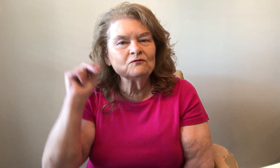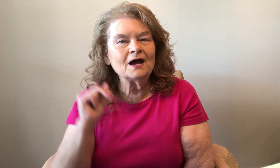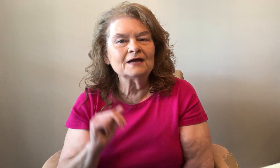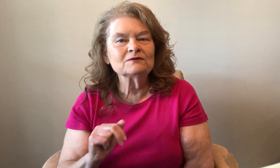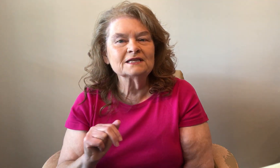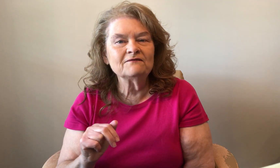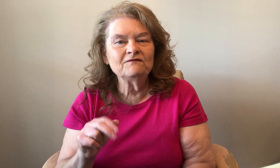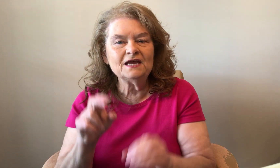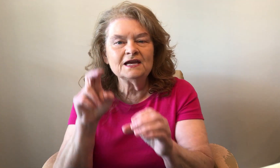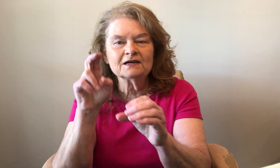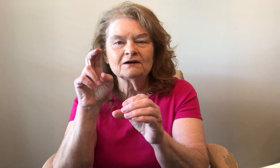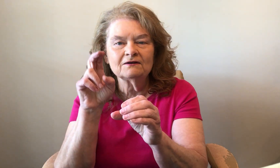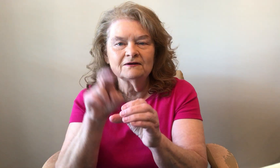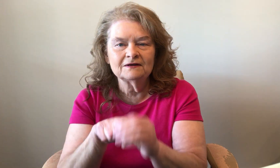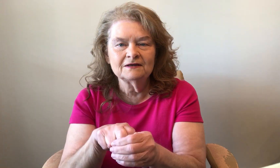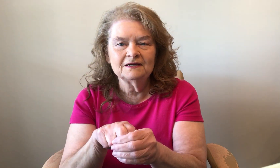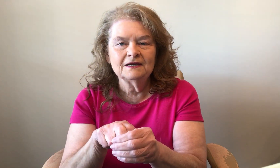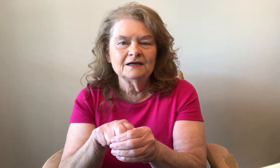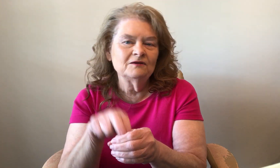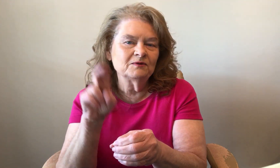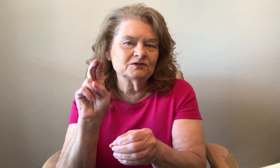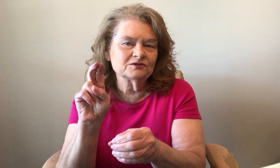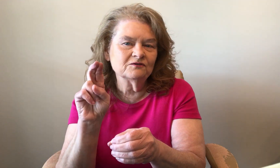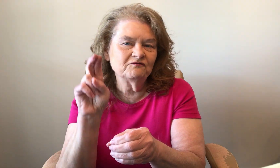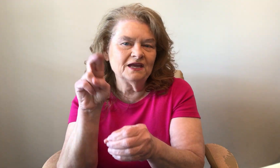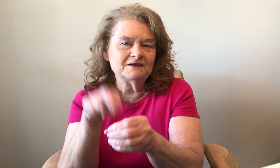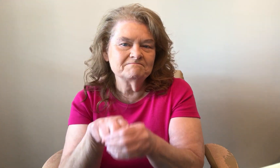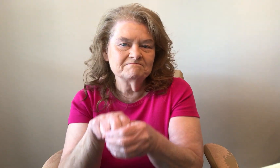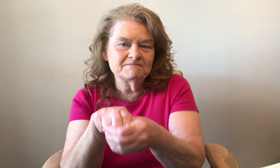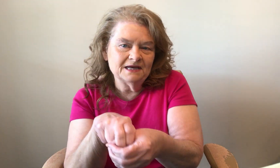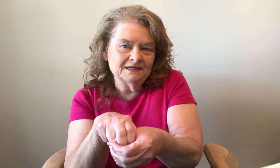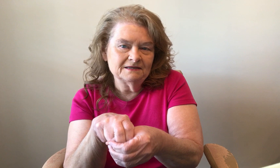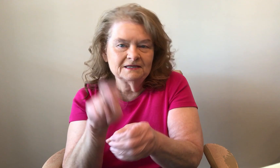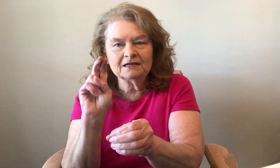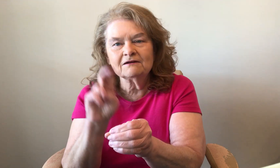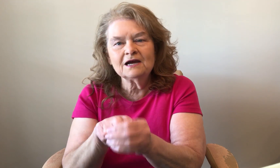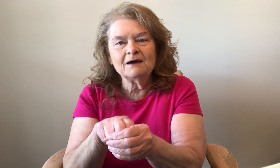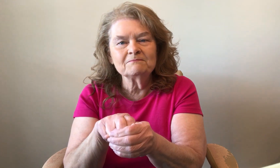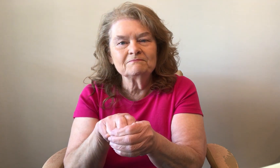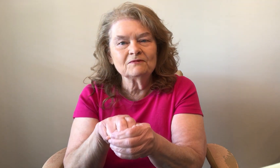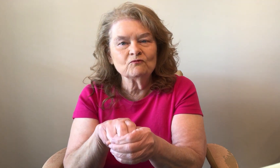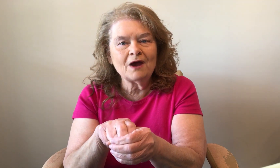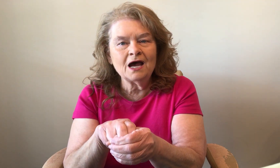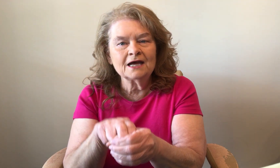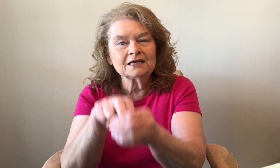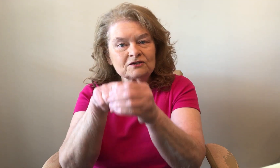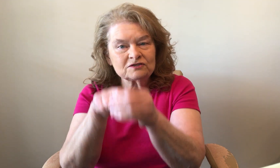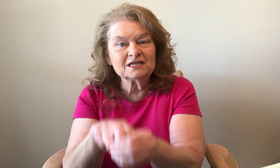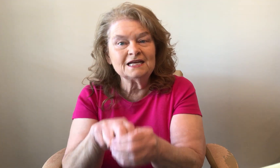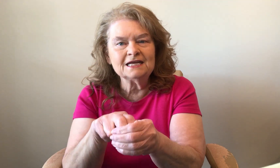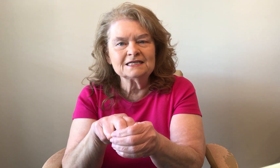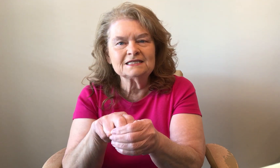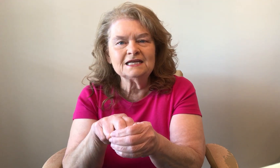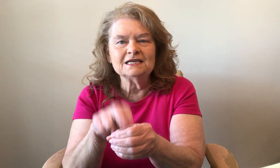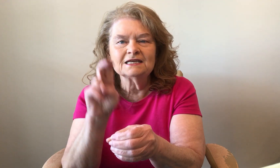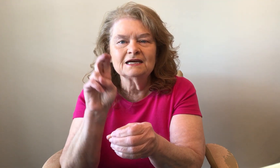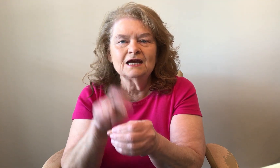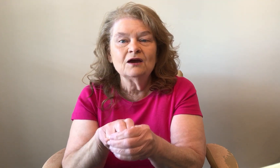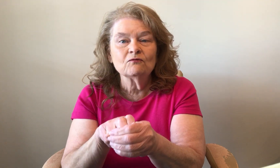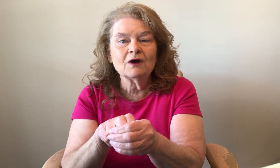ride was in a vehicle. You put your 2 feet in the little cup. Ride, like you're sitting in a seat.